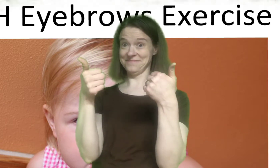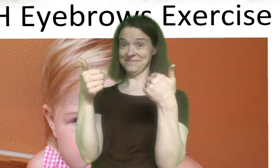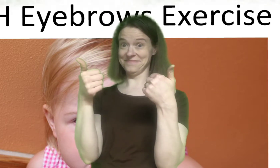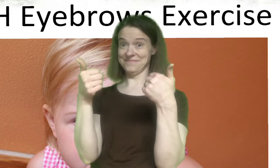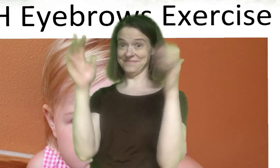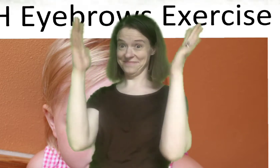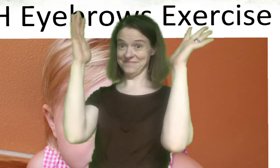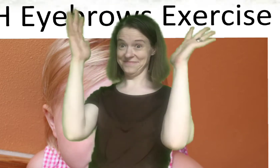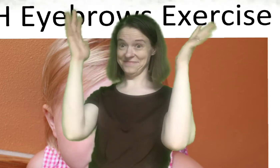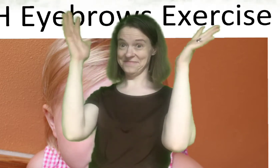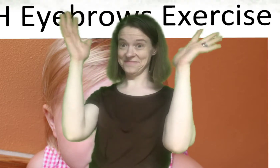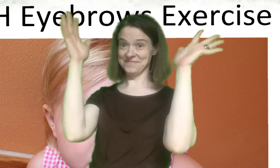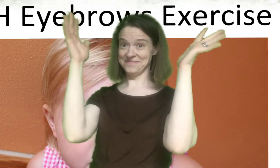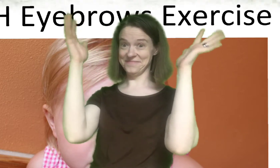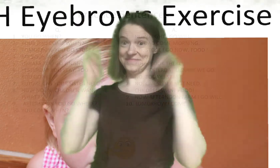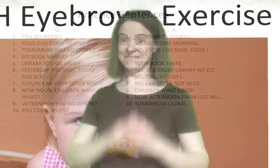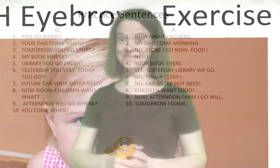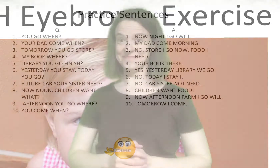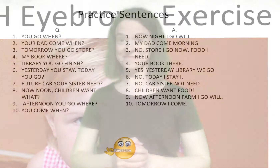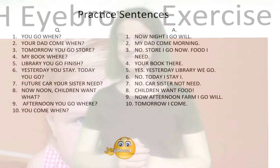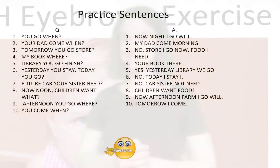Good job. Yay!